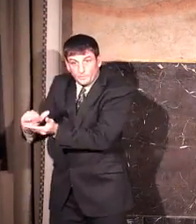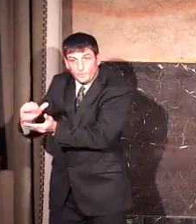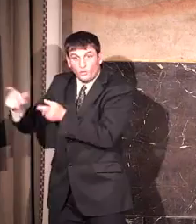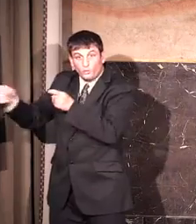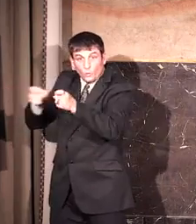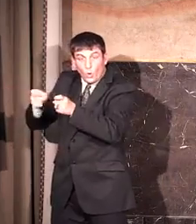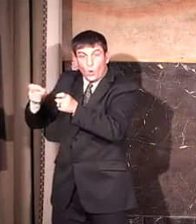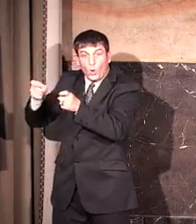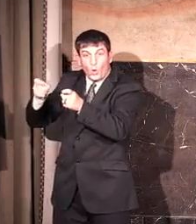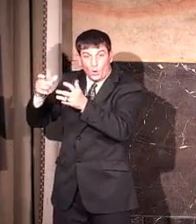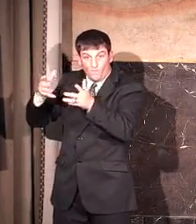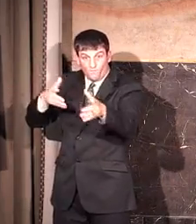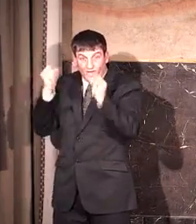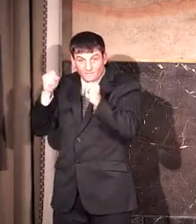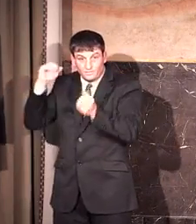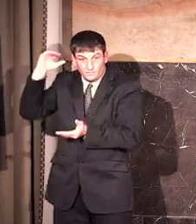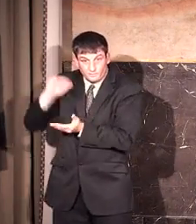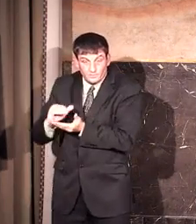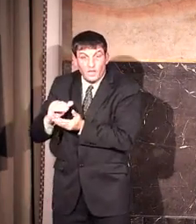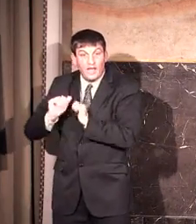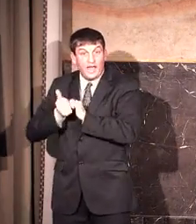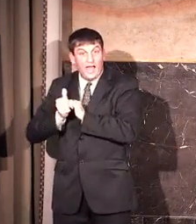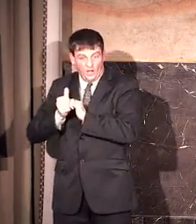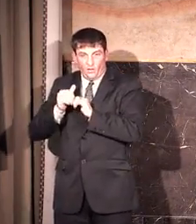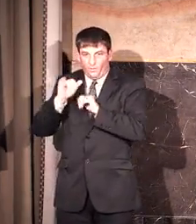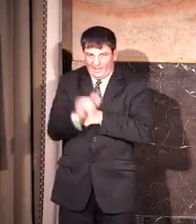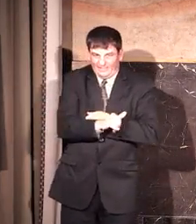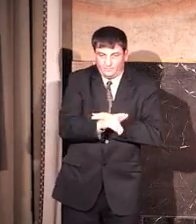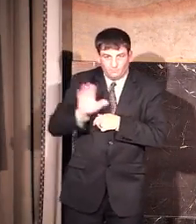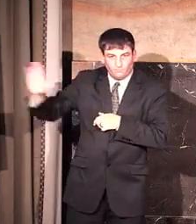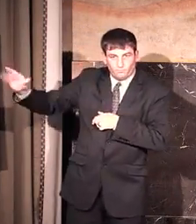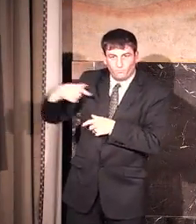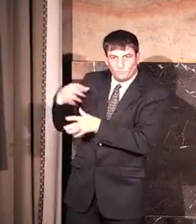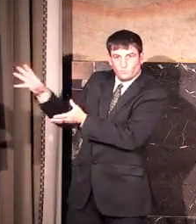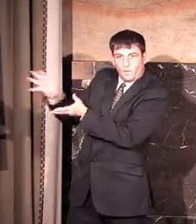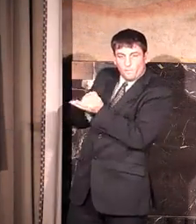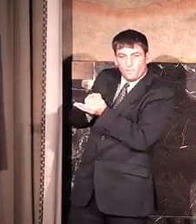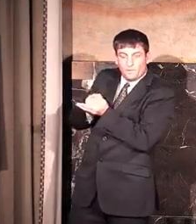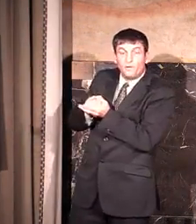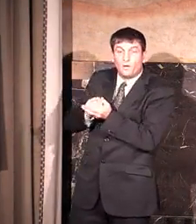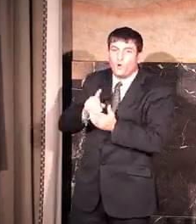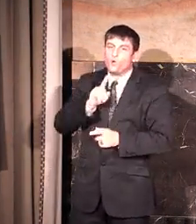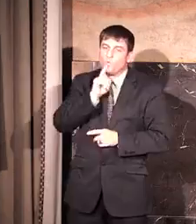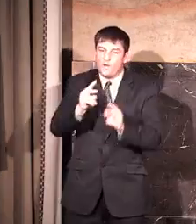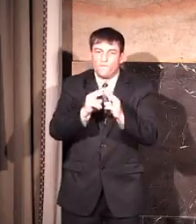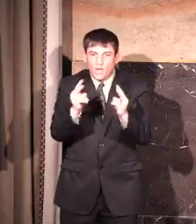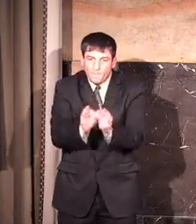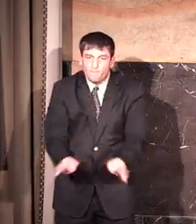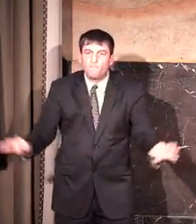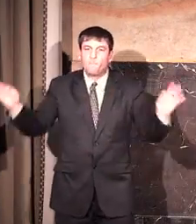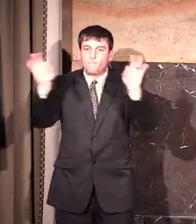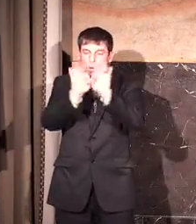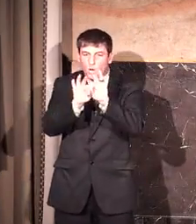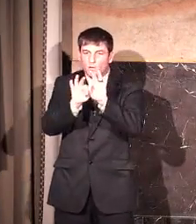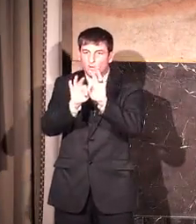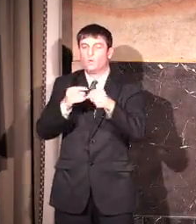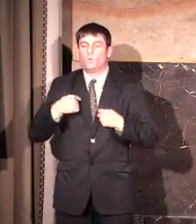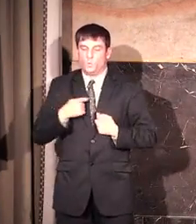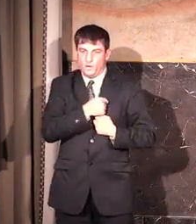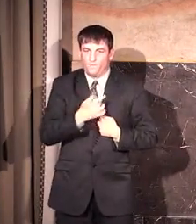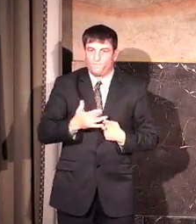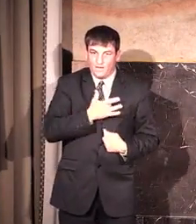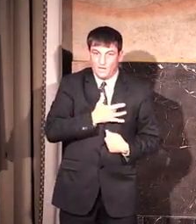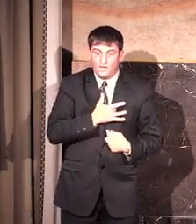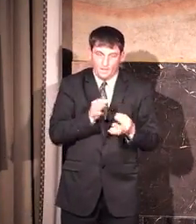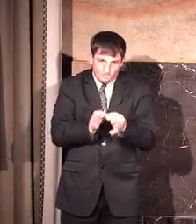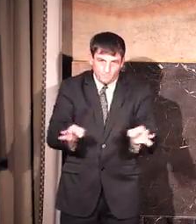control, pretty quickly. So it's just really important, and that's why we really felt it was important to